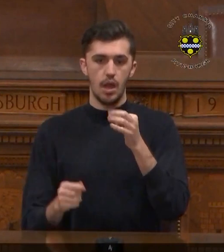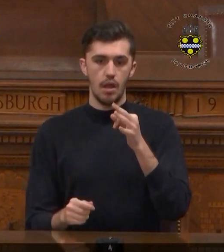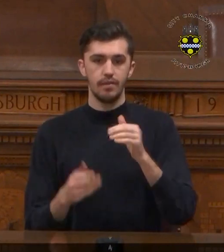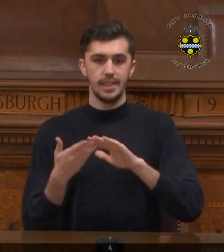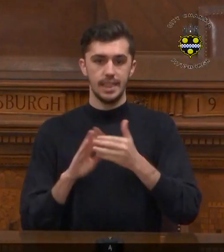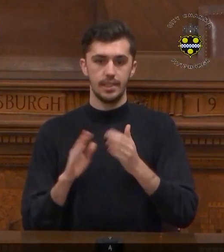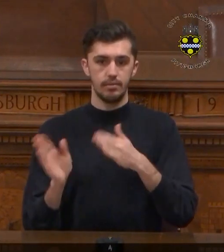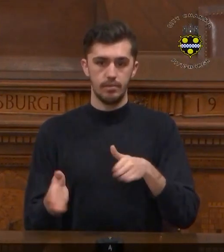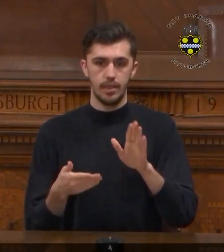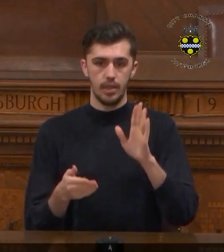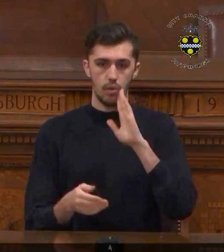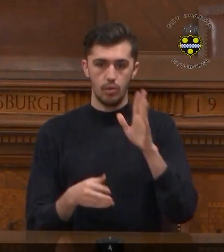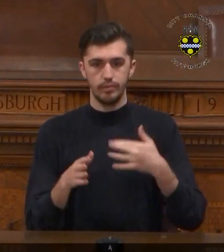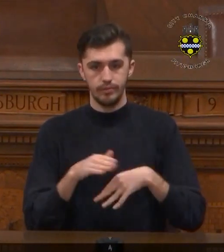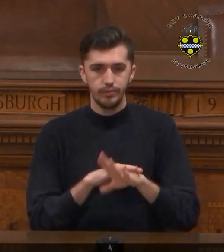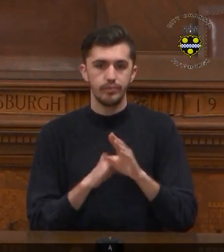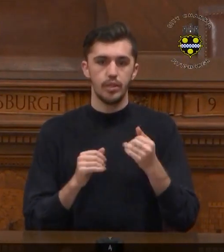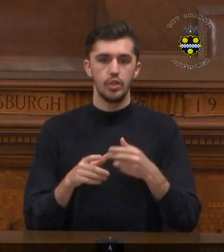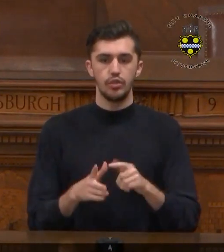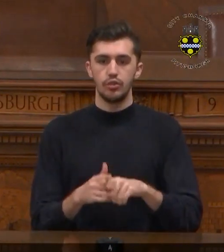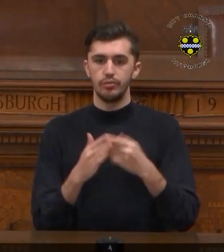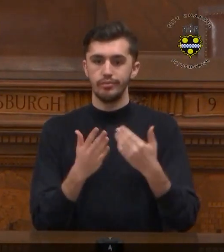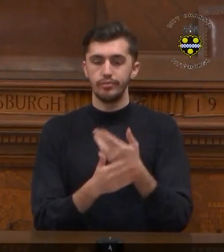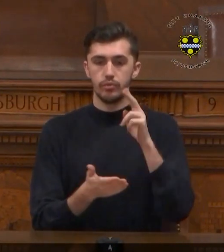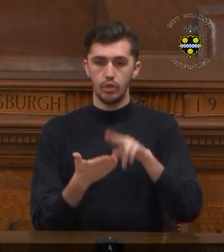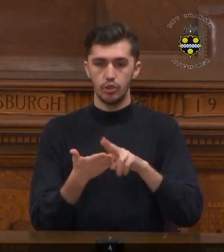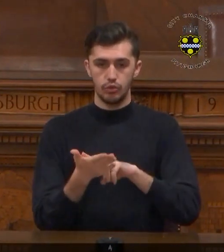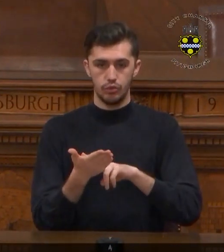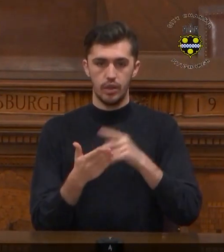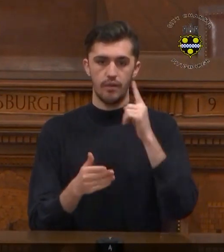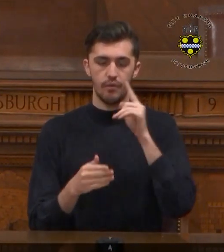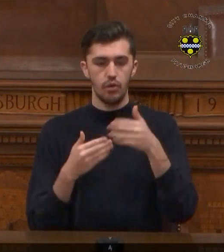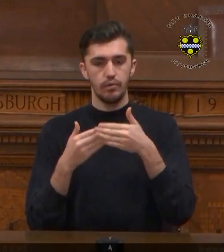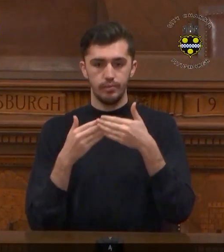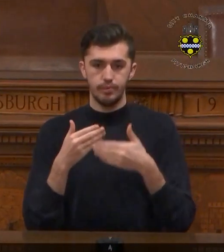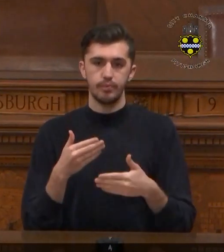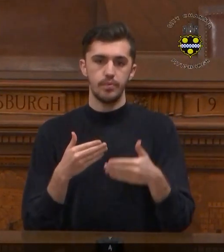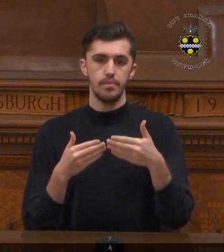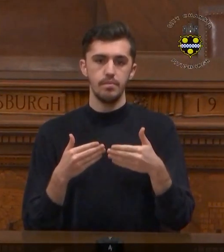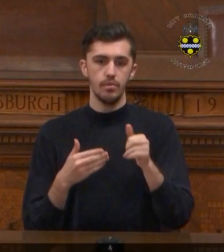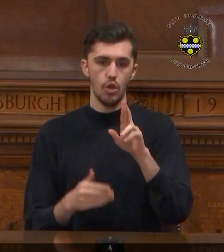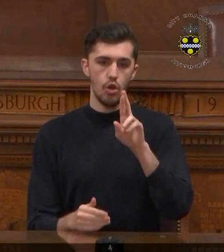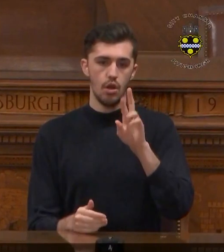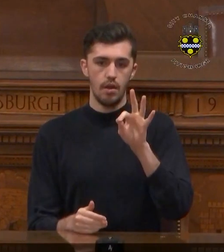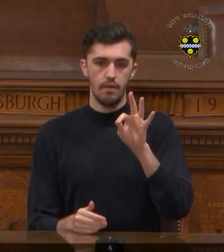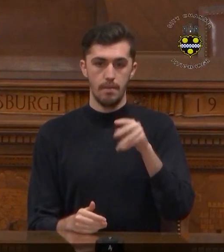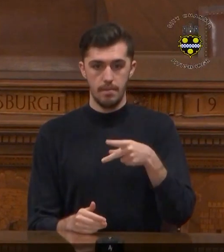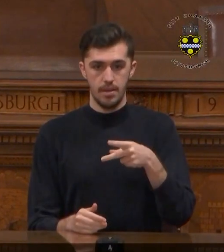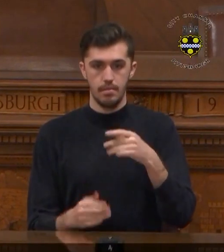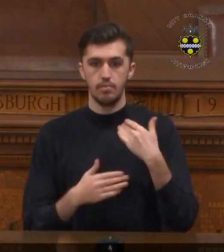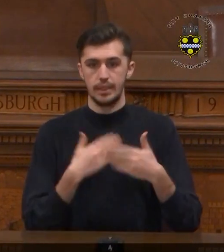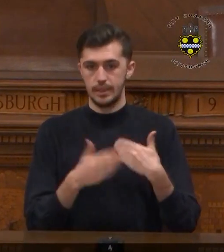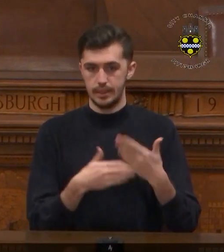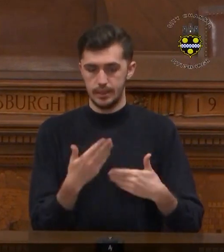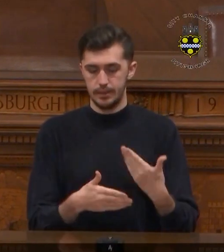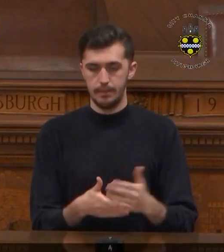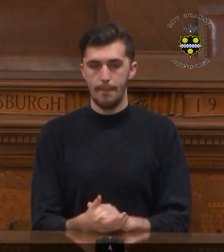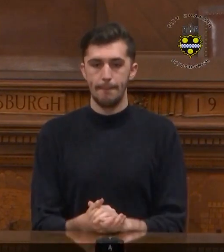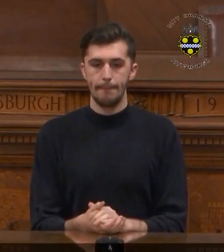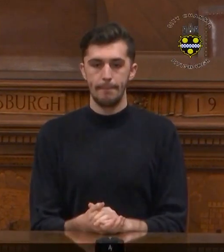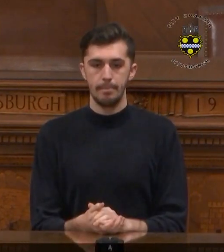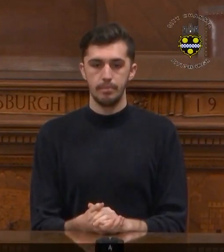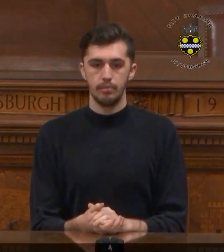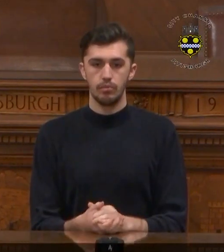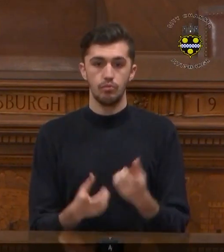a contract and hire a consultant as a result of an ongoing RFP process to develop a